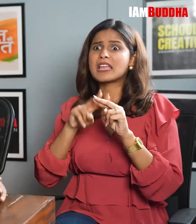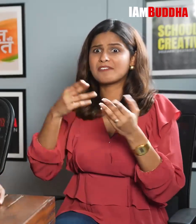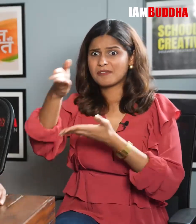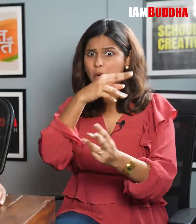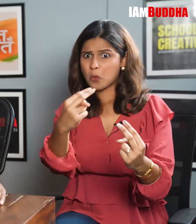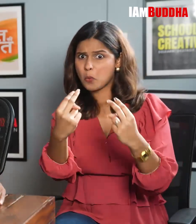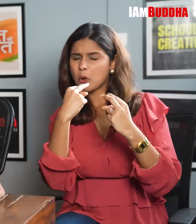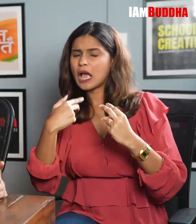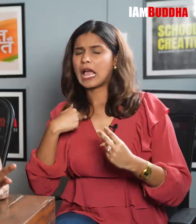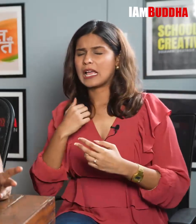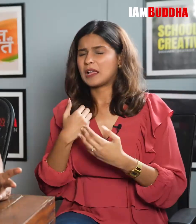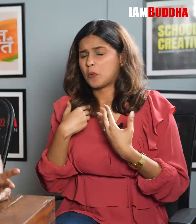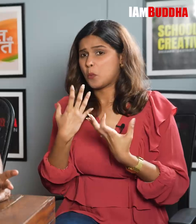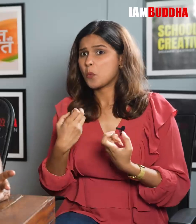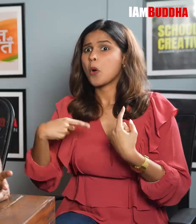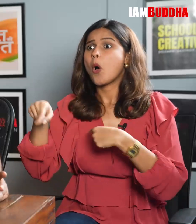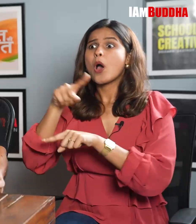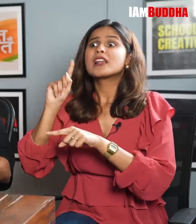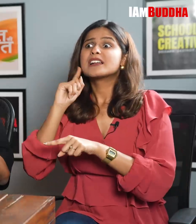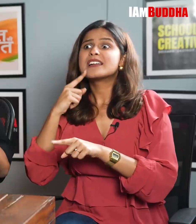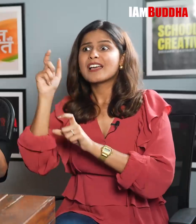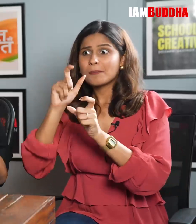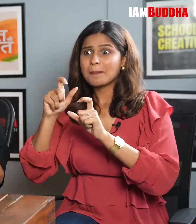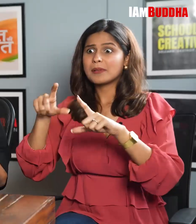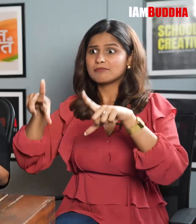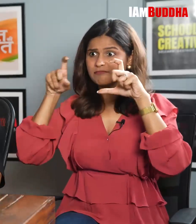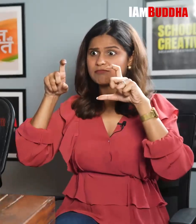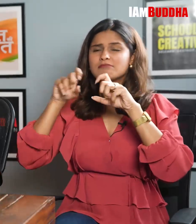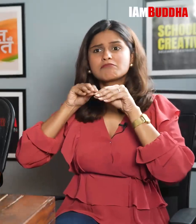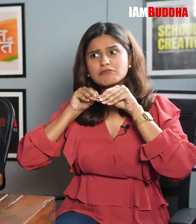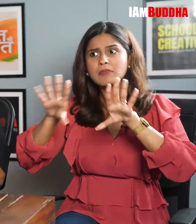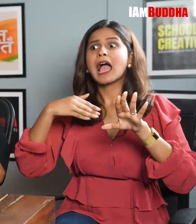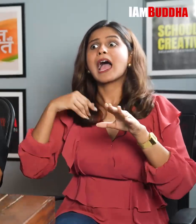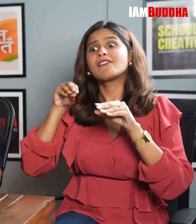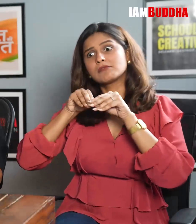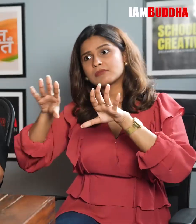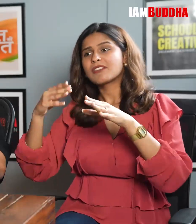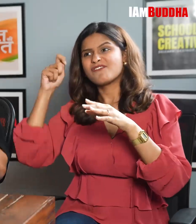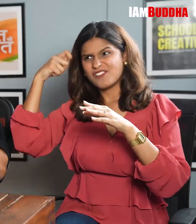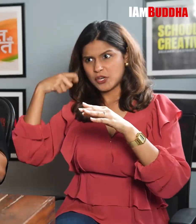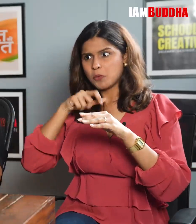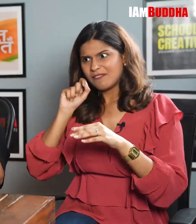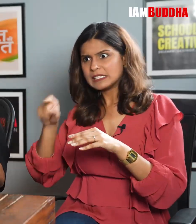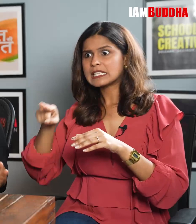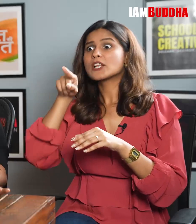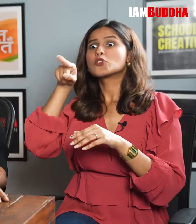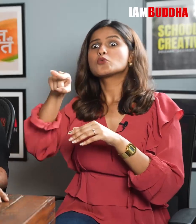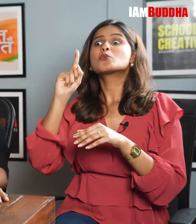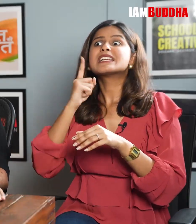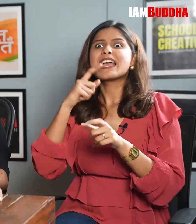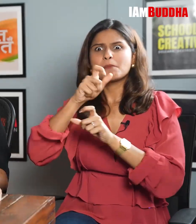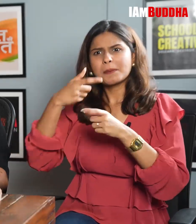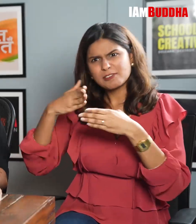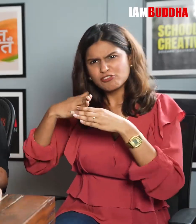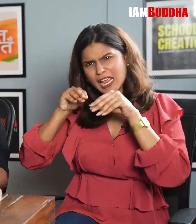seeing, I would appreciate if all the deaf people take out this clip. I'll put it separately and send it to tag all the Netflix